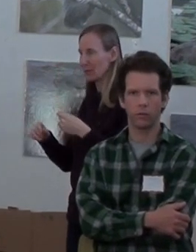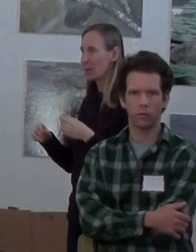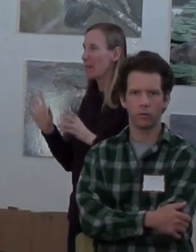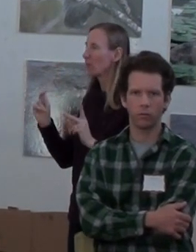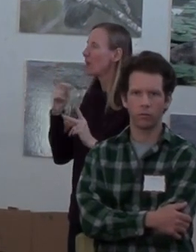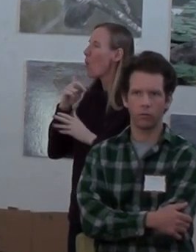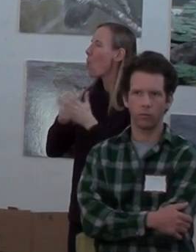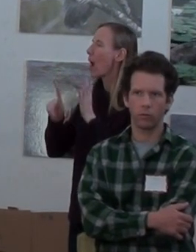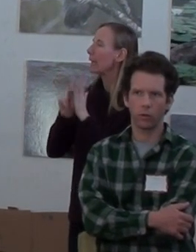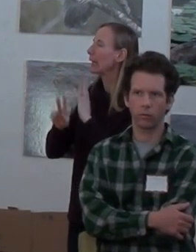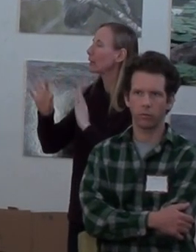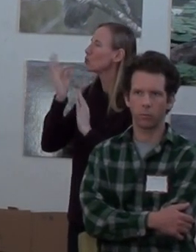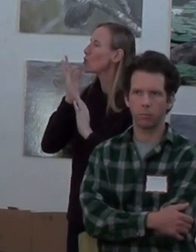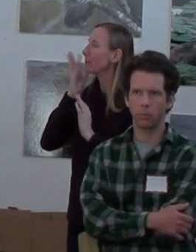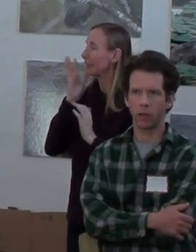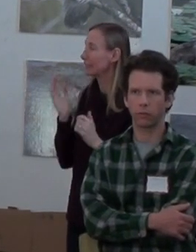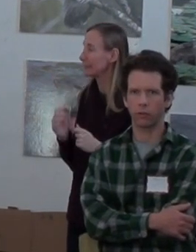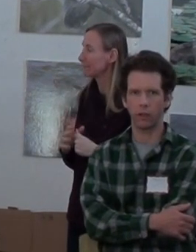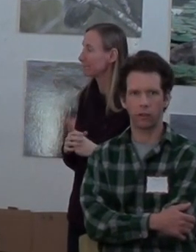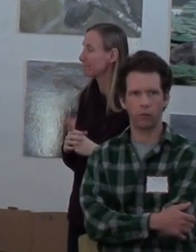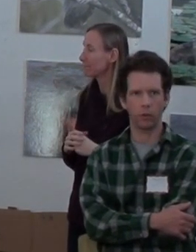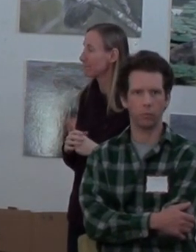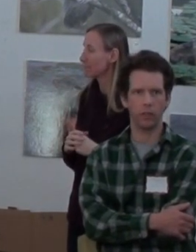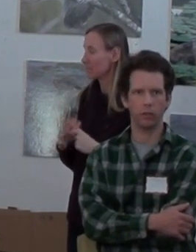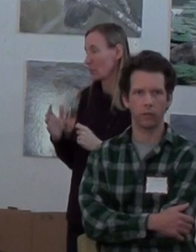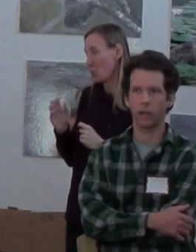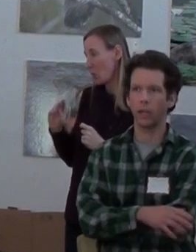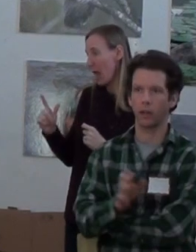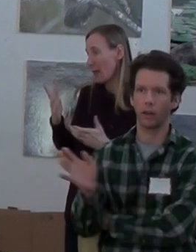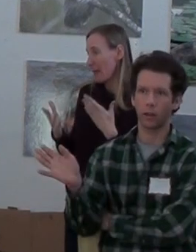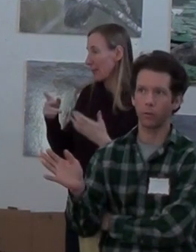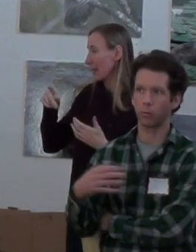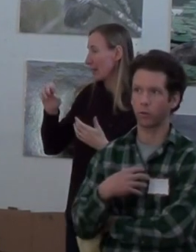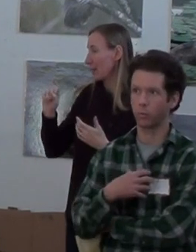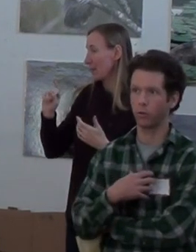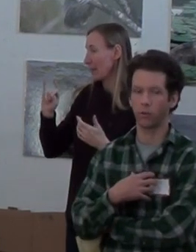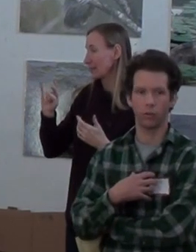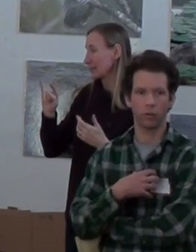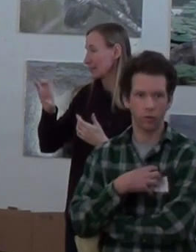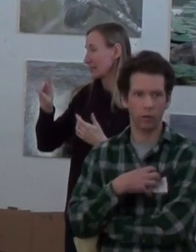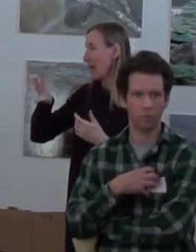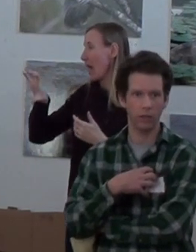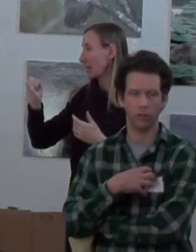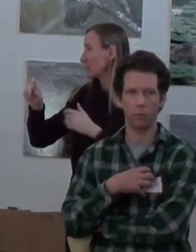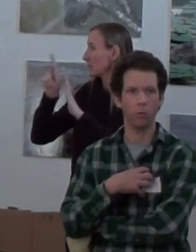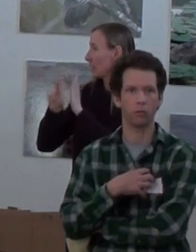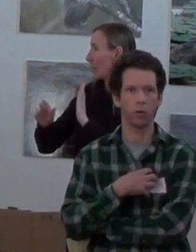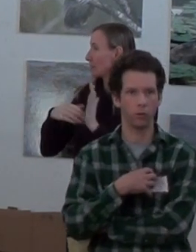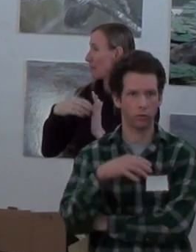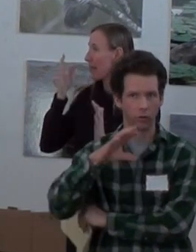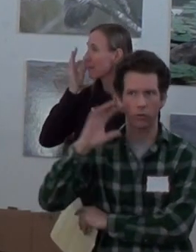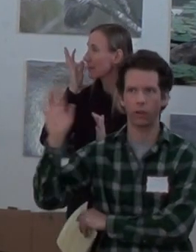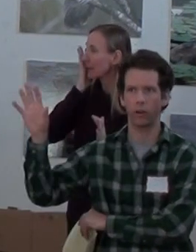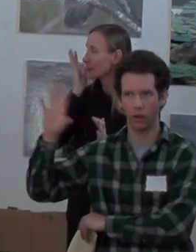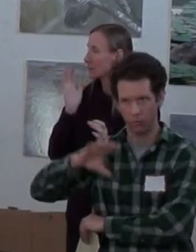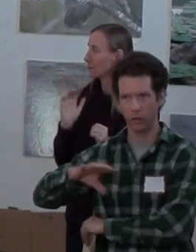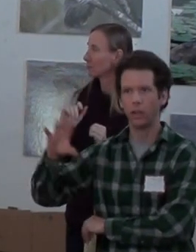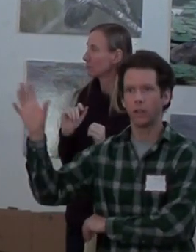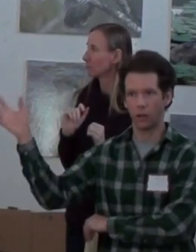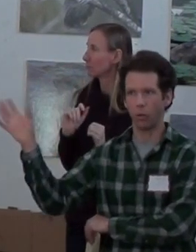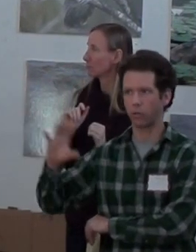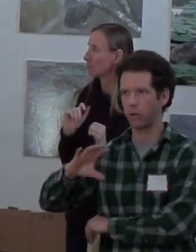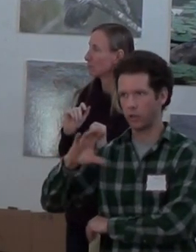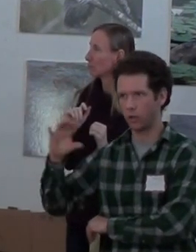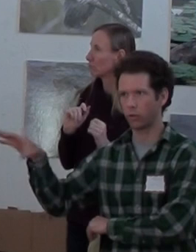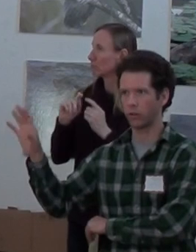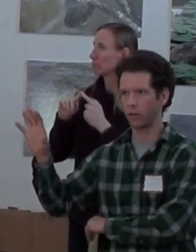bees? Well, the pesticides killed my bees. And again, coming from someone who doesn't treat bees, I'm always one who's considerate of,